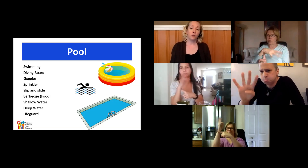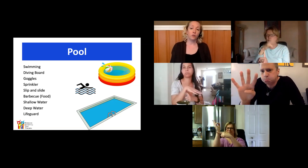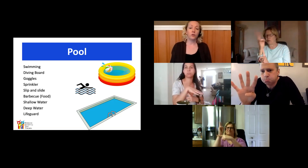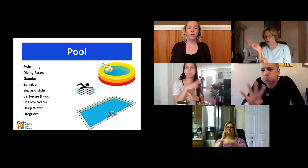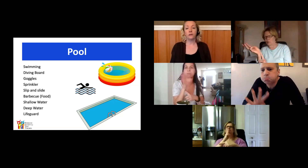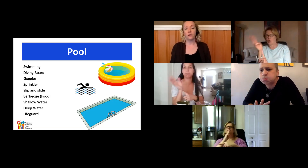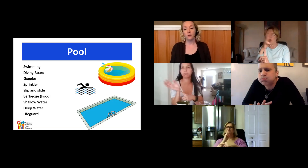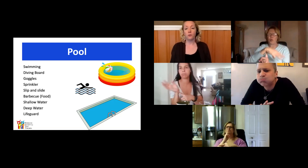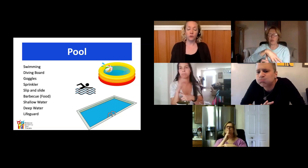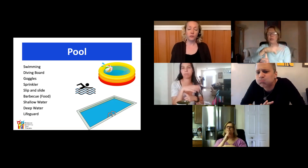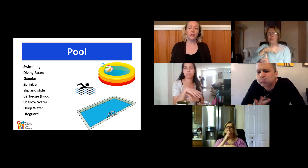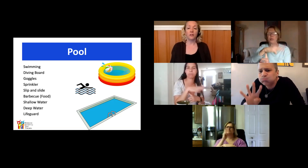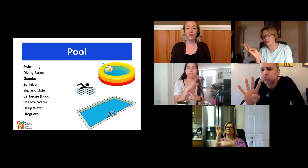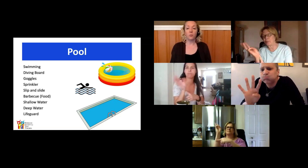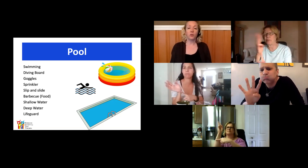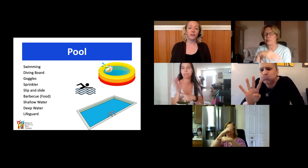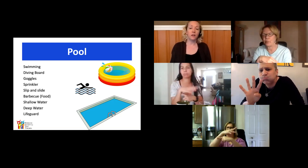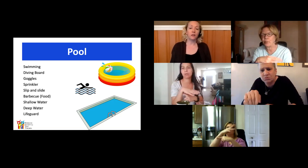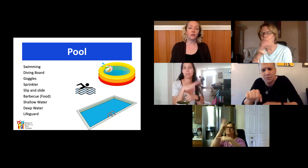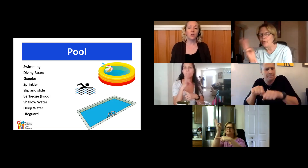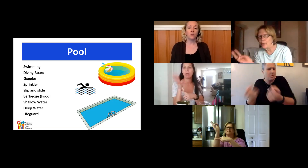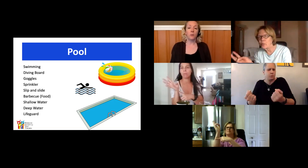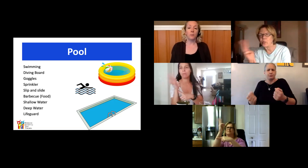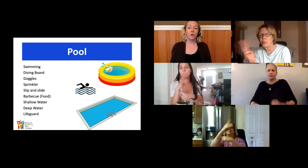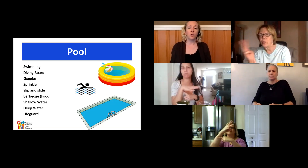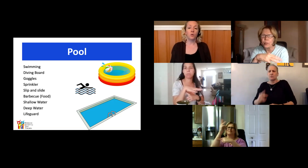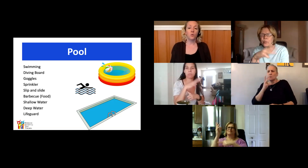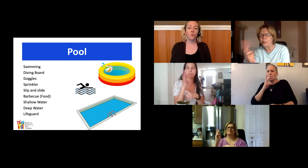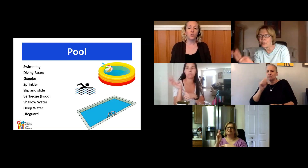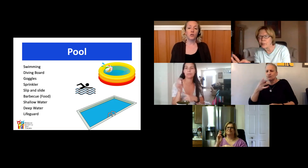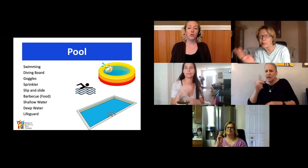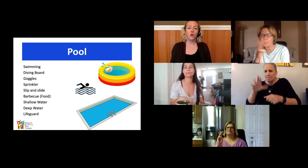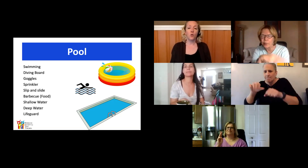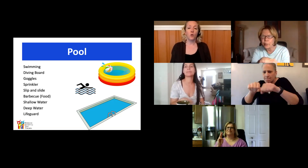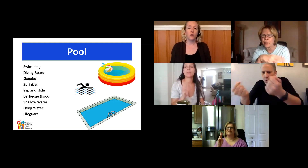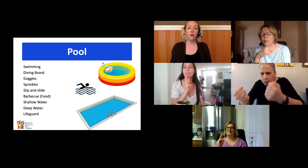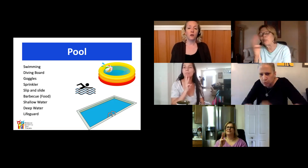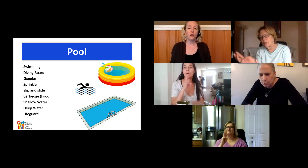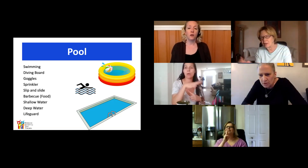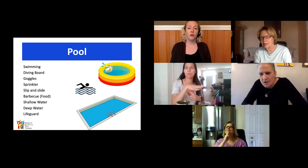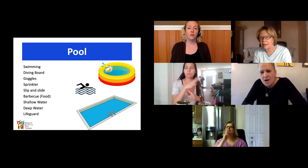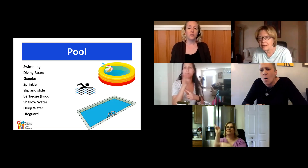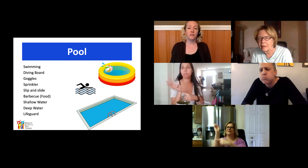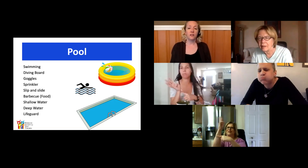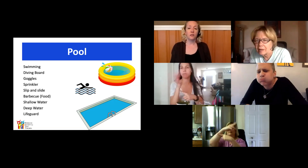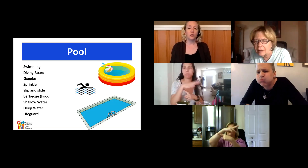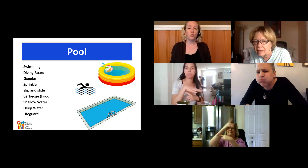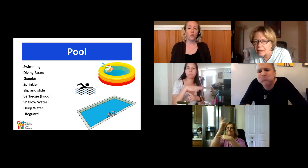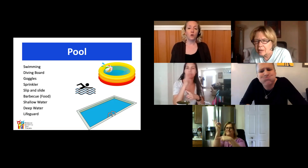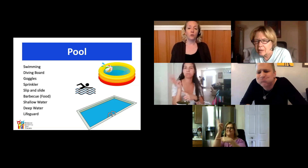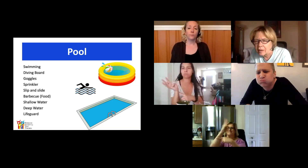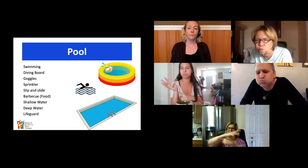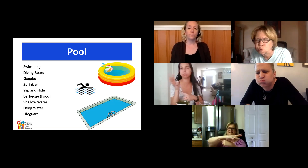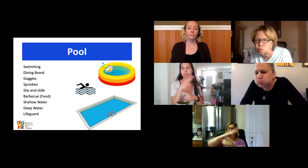look like this. Remember, we're going to show the intensity of the water, or sprinkler